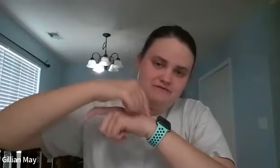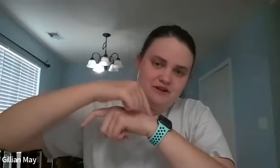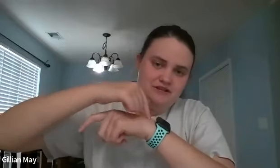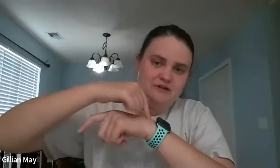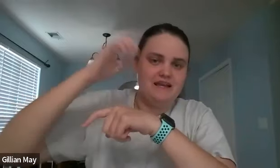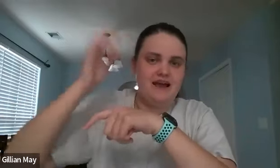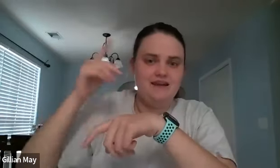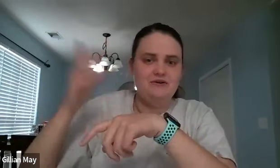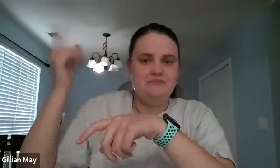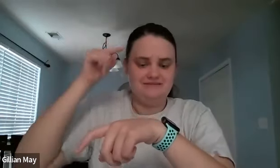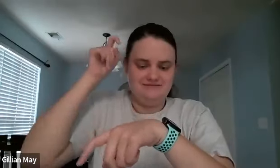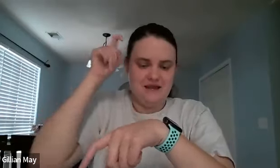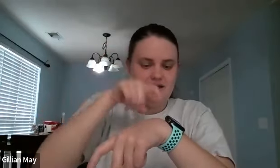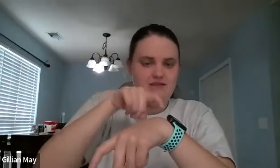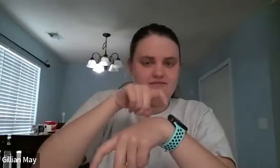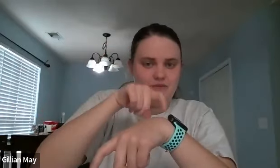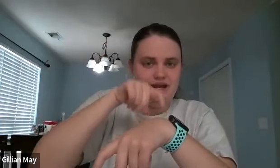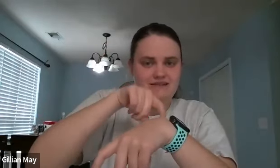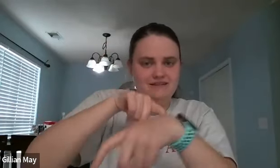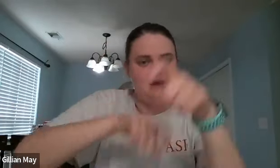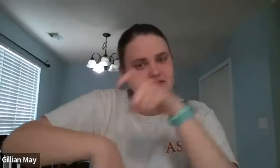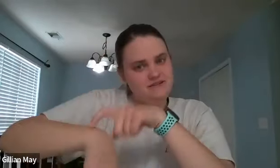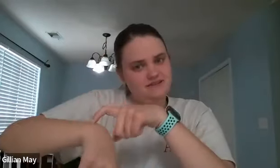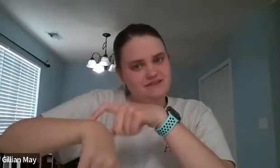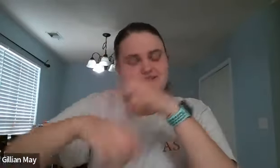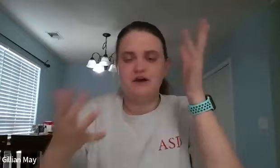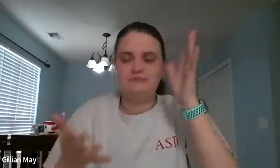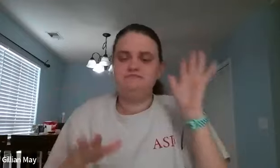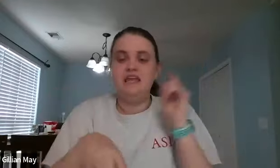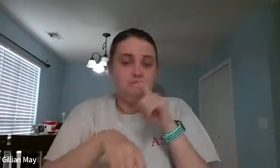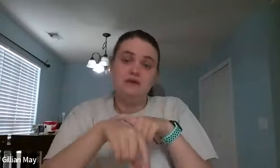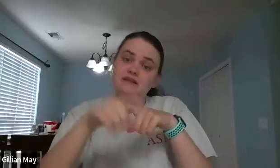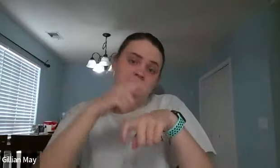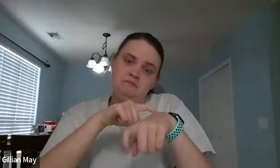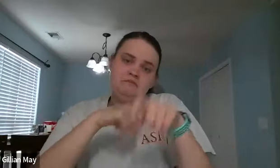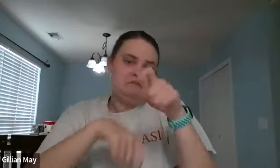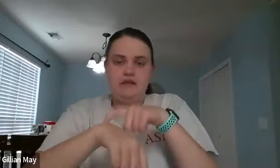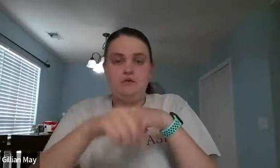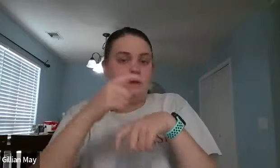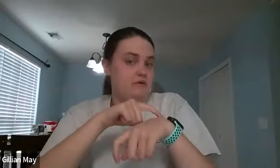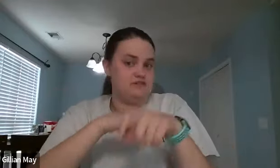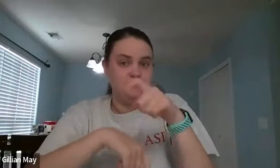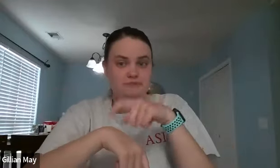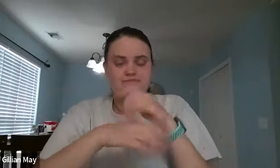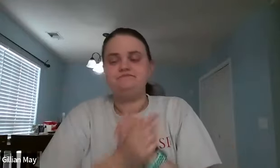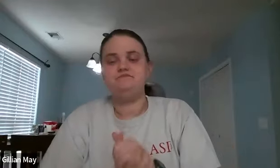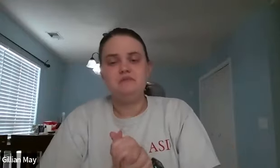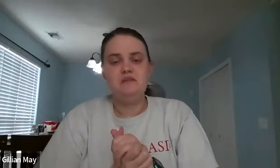front of you. And I'm like, I know, but I'm not right-handed. I'm left-handed. So it really, either way that works for you.